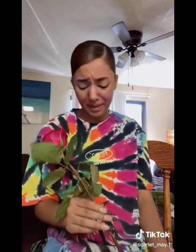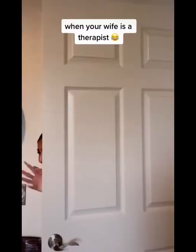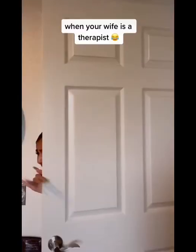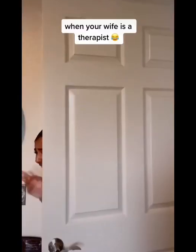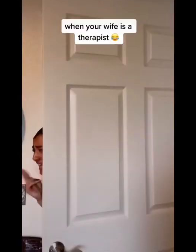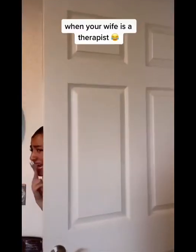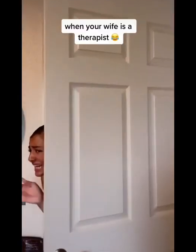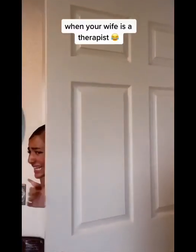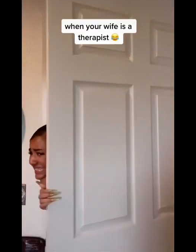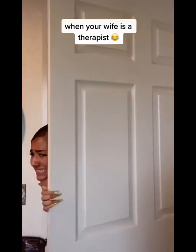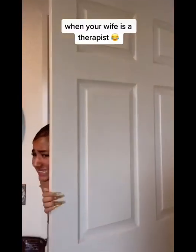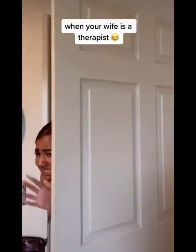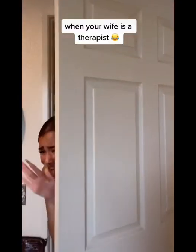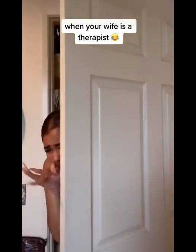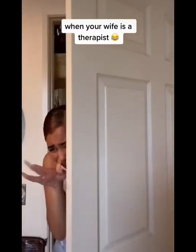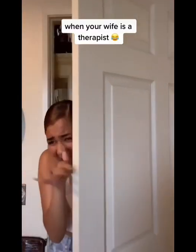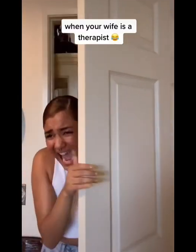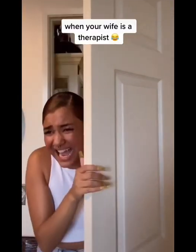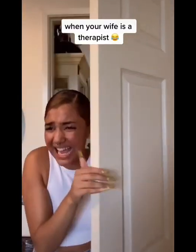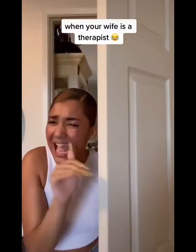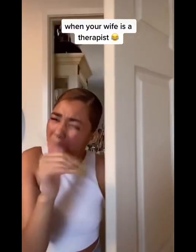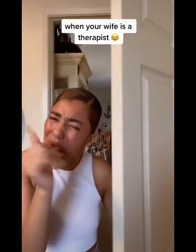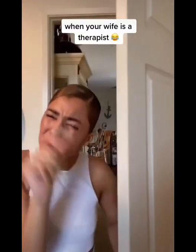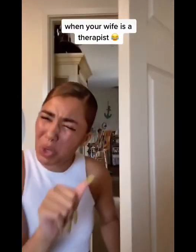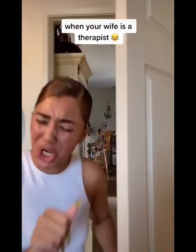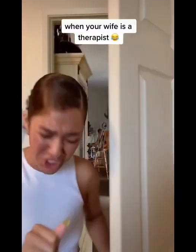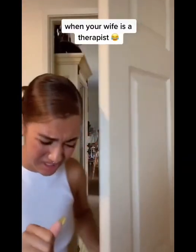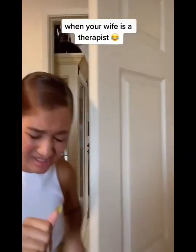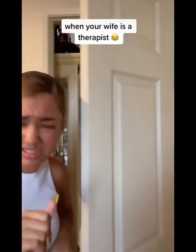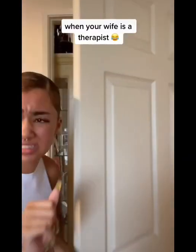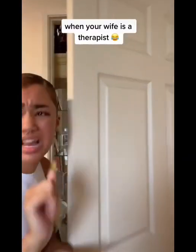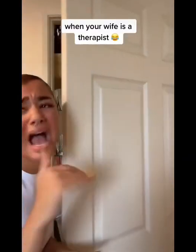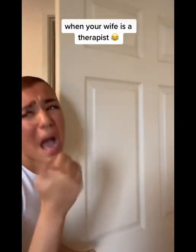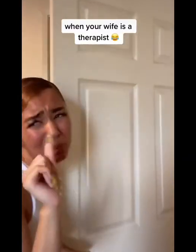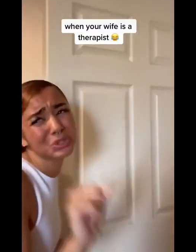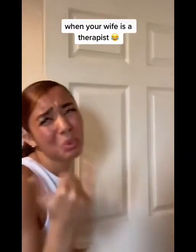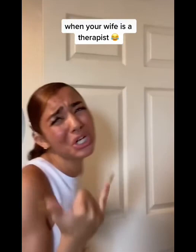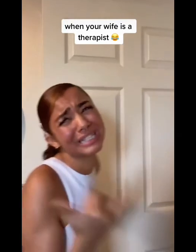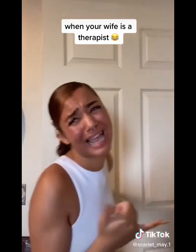Hi, honey. Hi, how was work? How was work today?